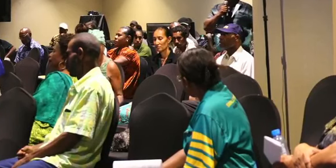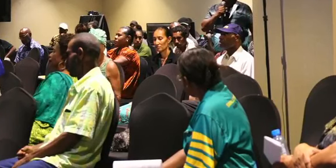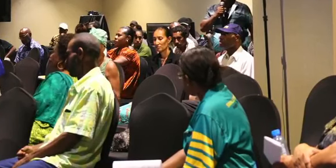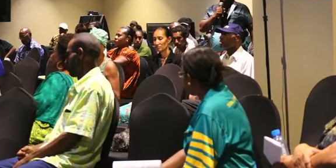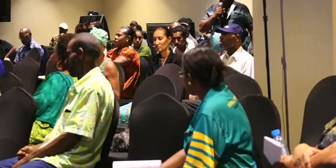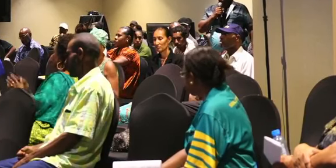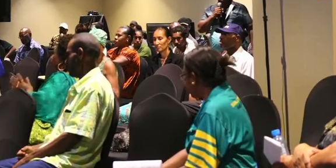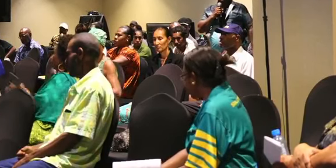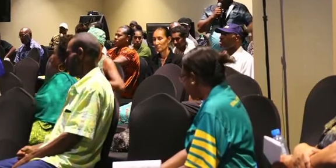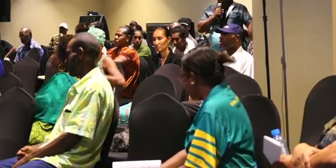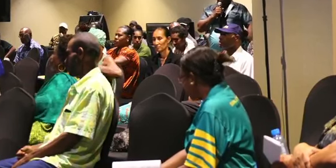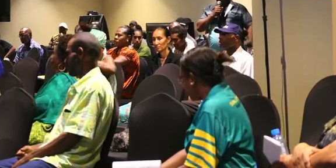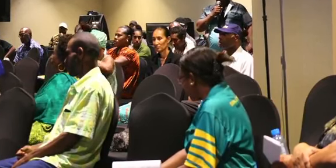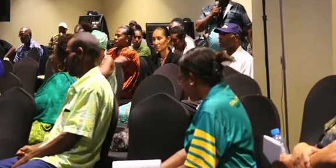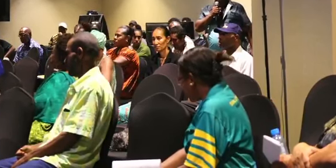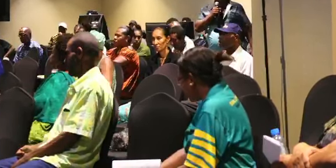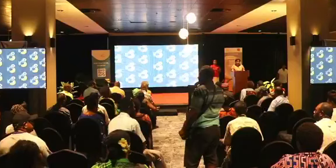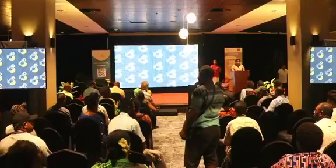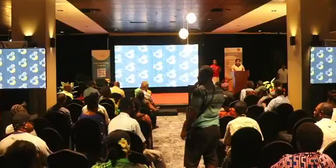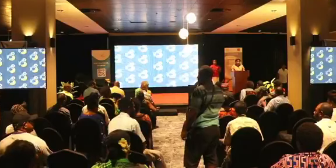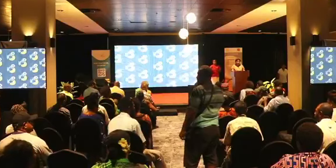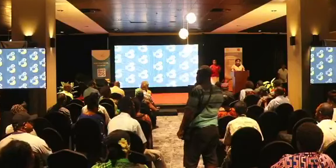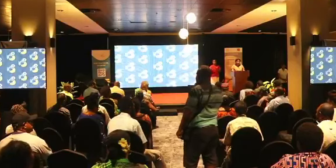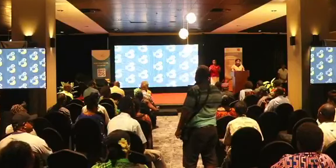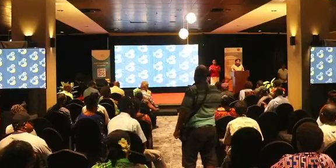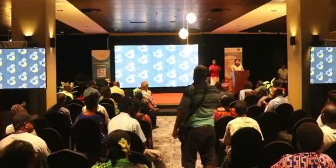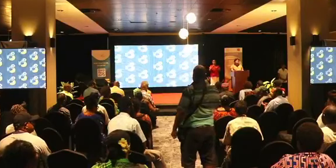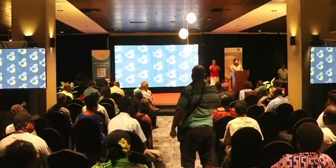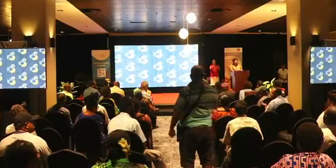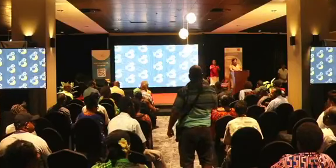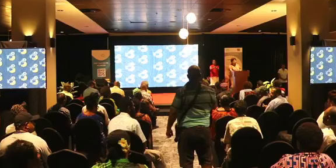money. And not the politicians.